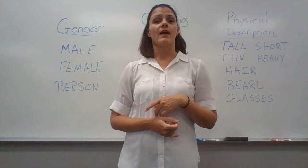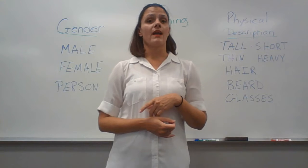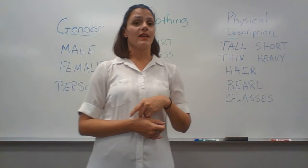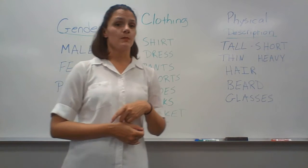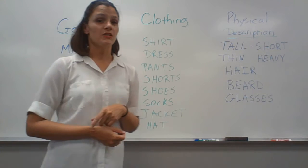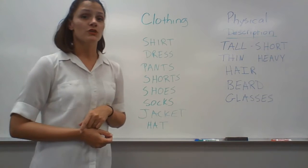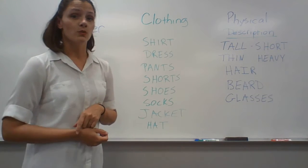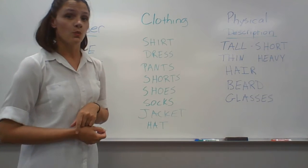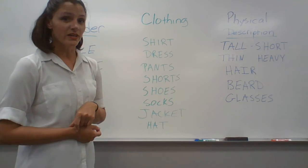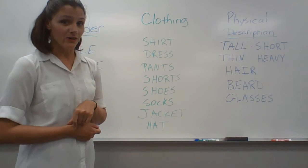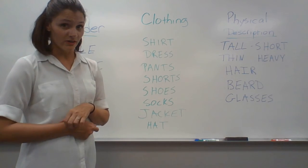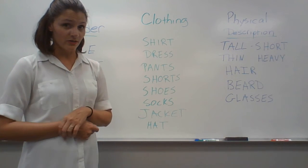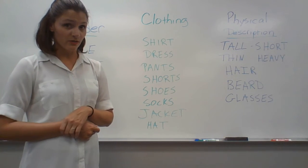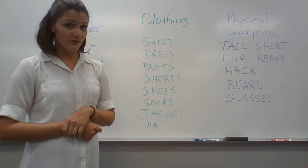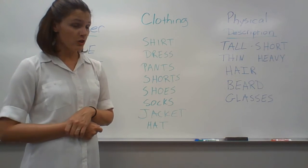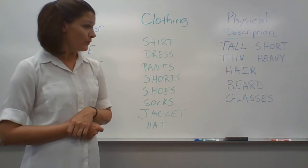And I mentioned one article of clothing.